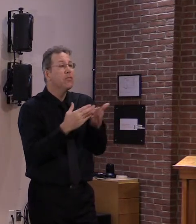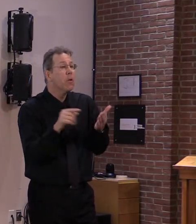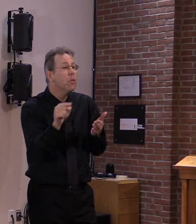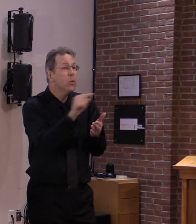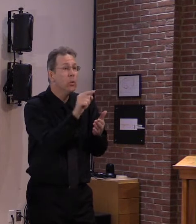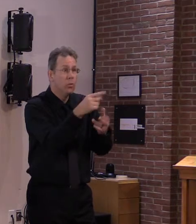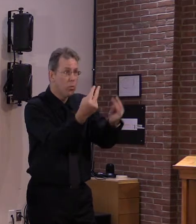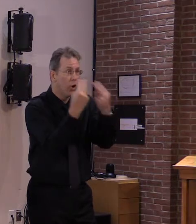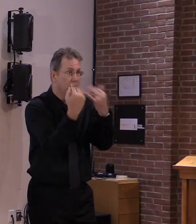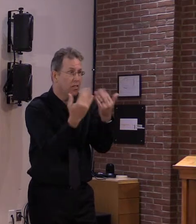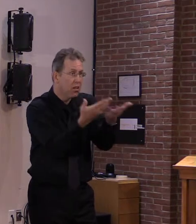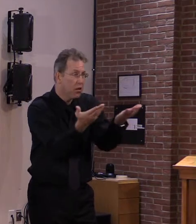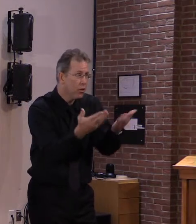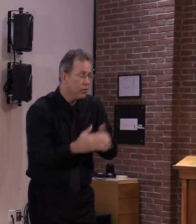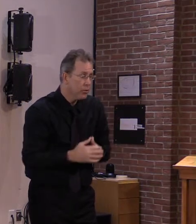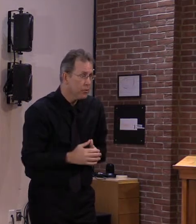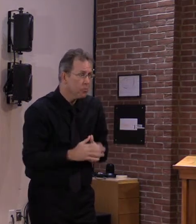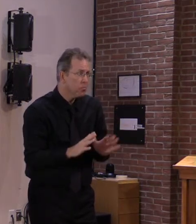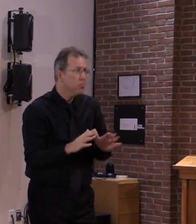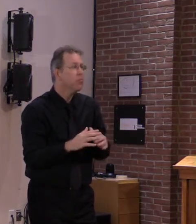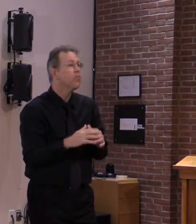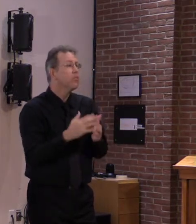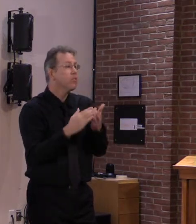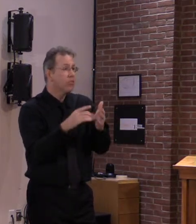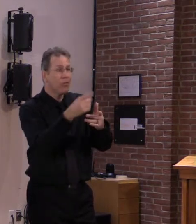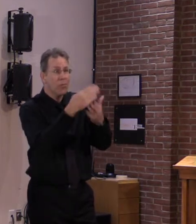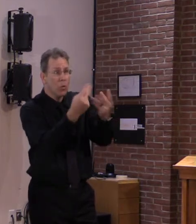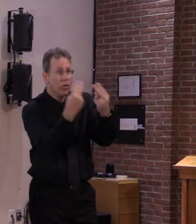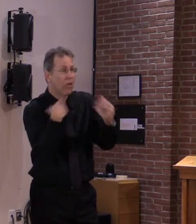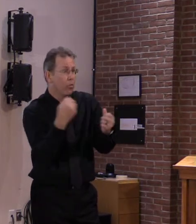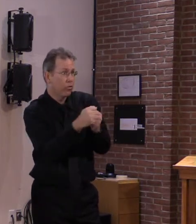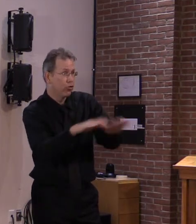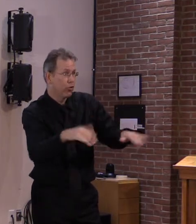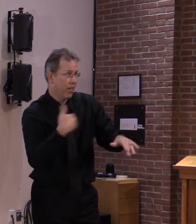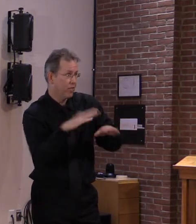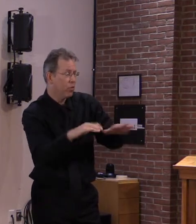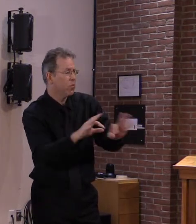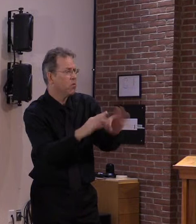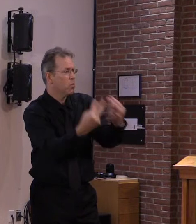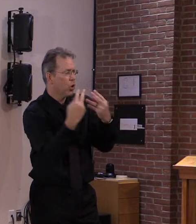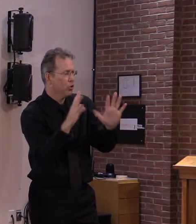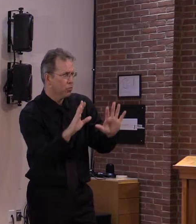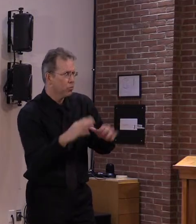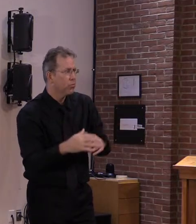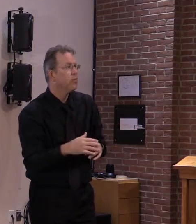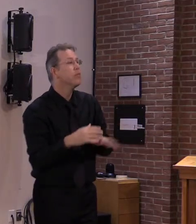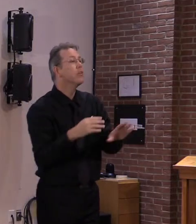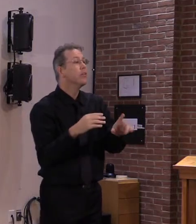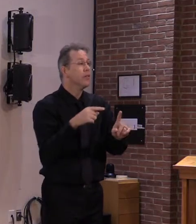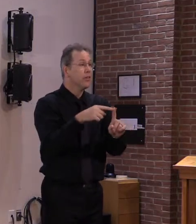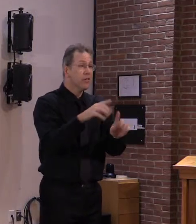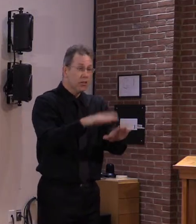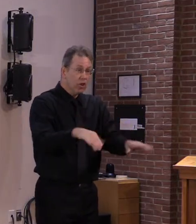that potential exposure, were also put into isolation, which of course impacted the operations of the St. Albans